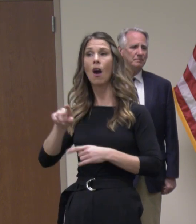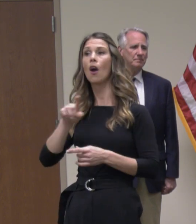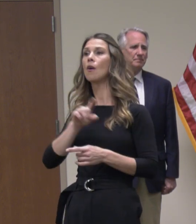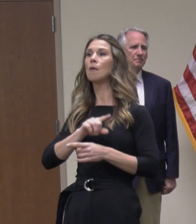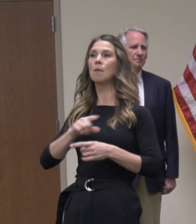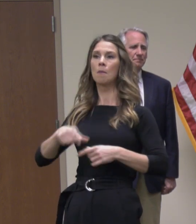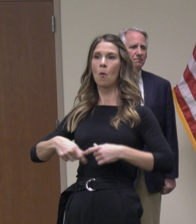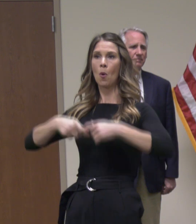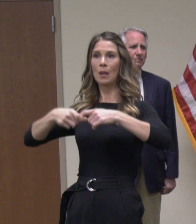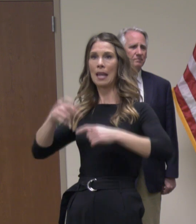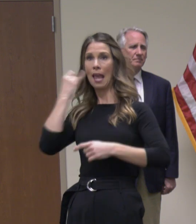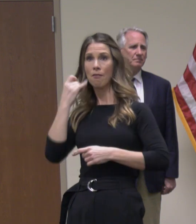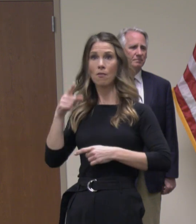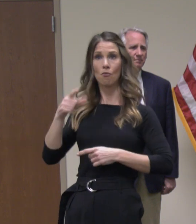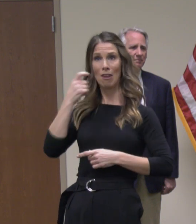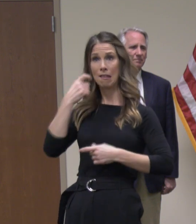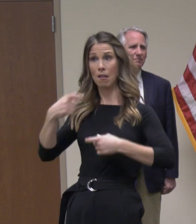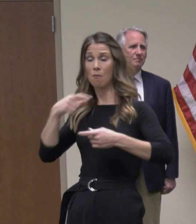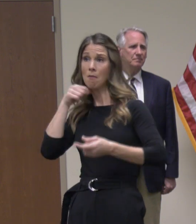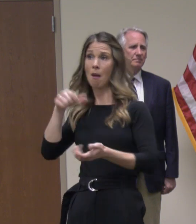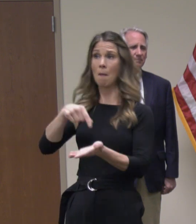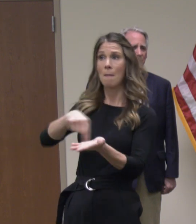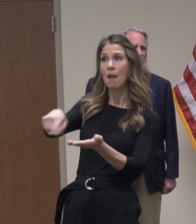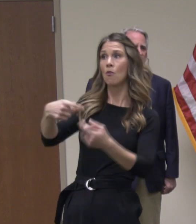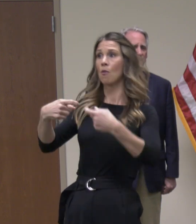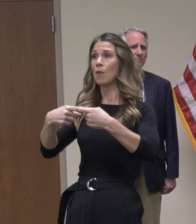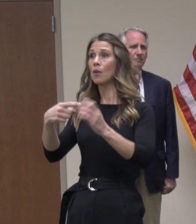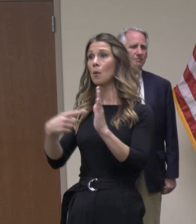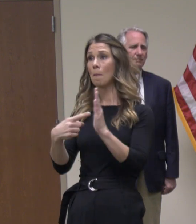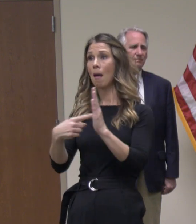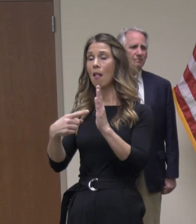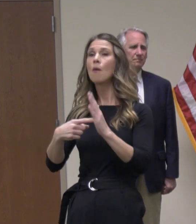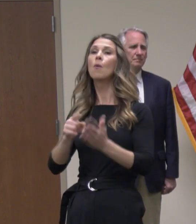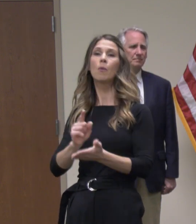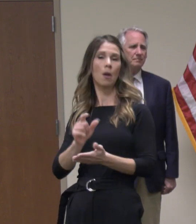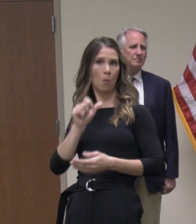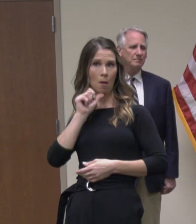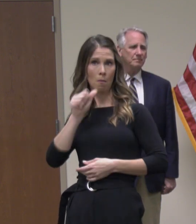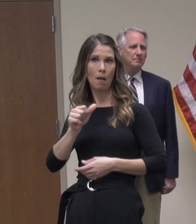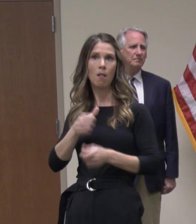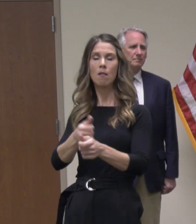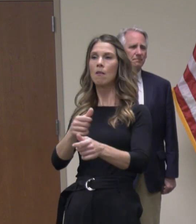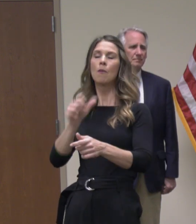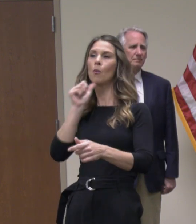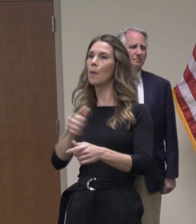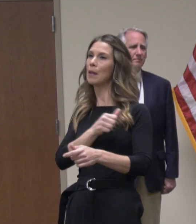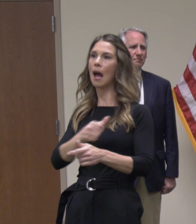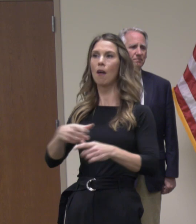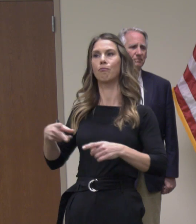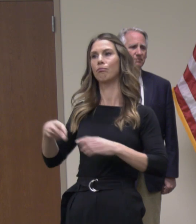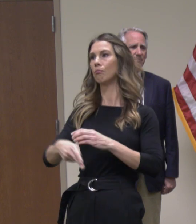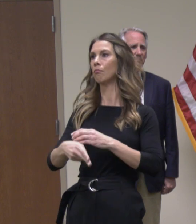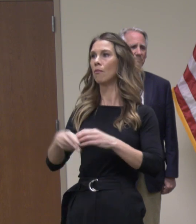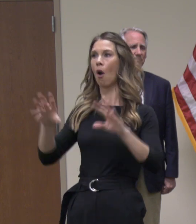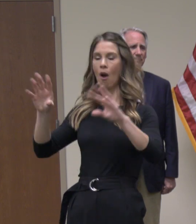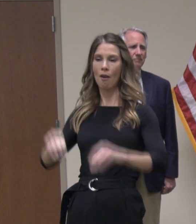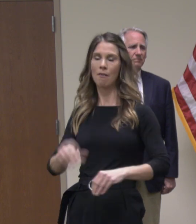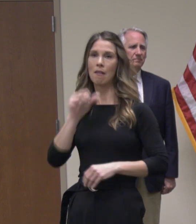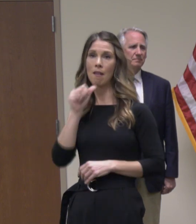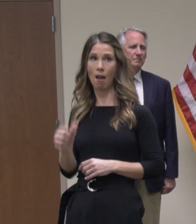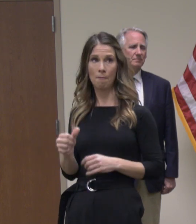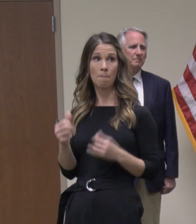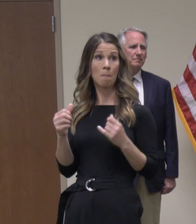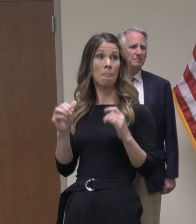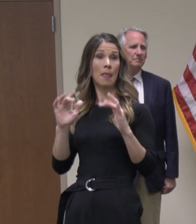delinquency-related service disconnections. Starting today, Spectrum will begin offering broadband and Wi-Fi access to households